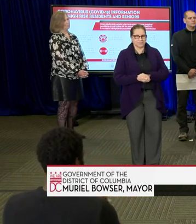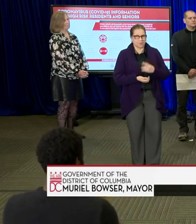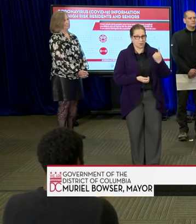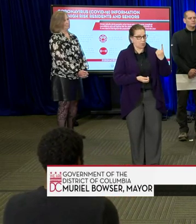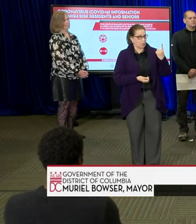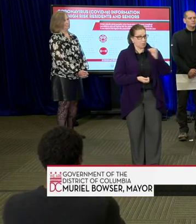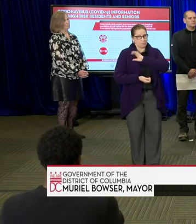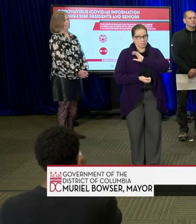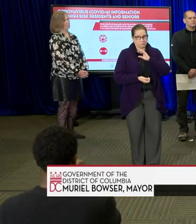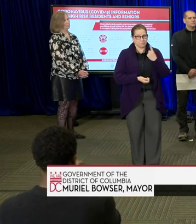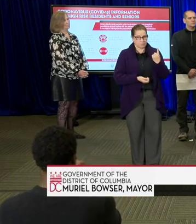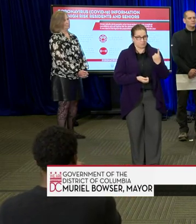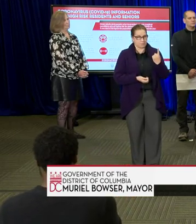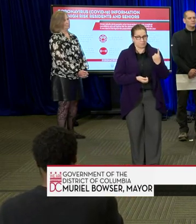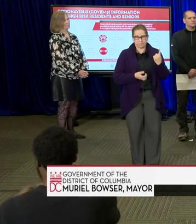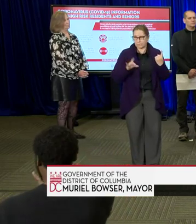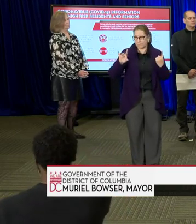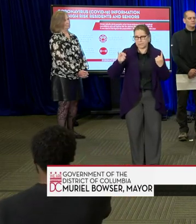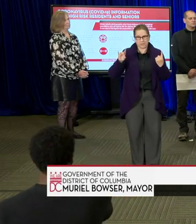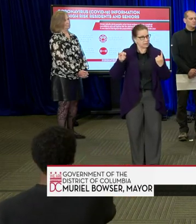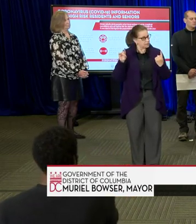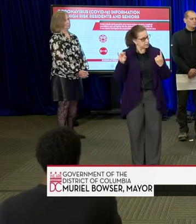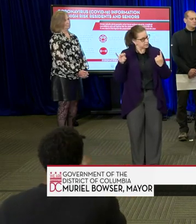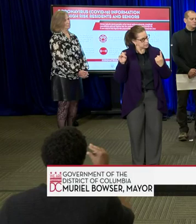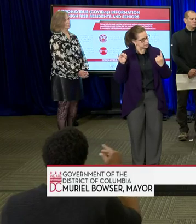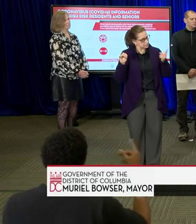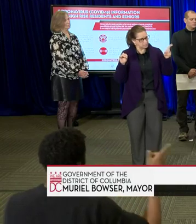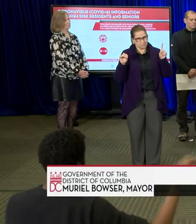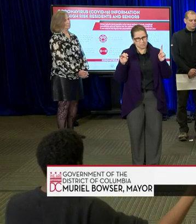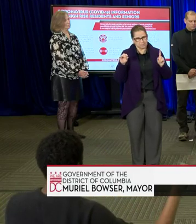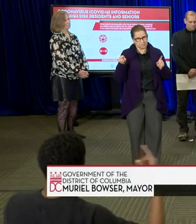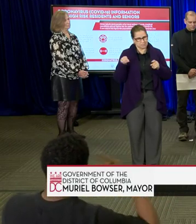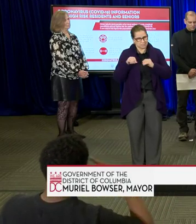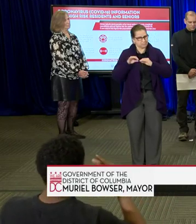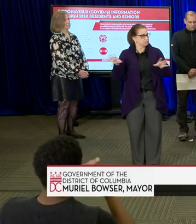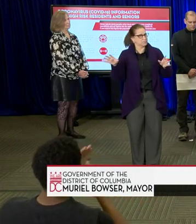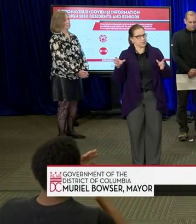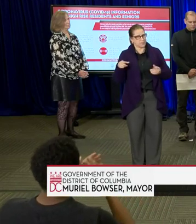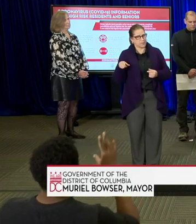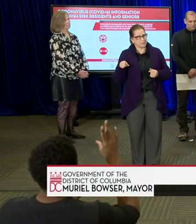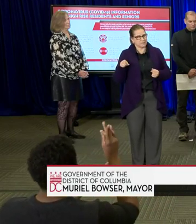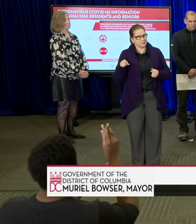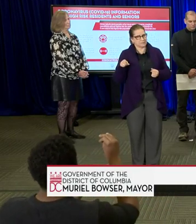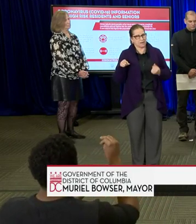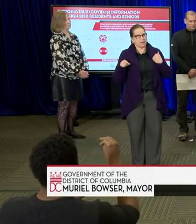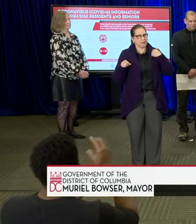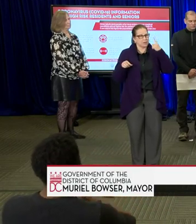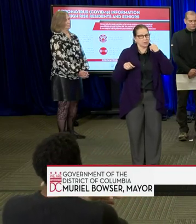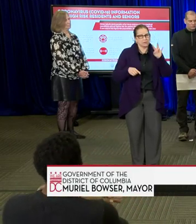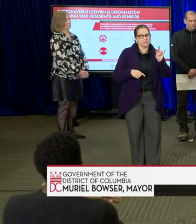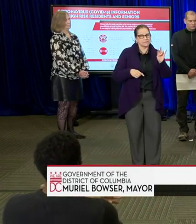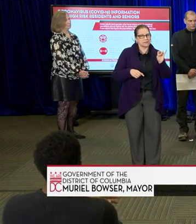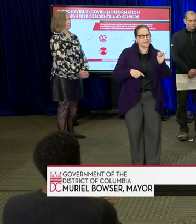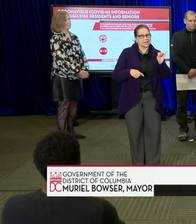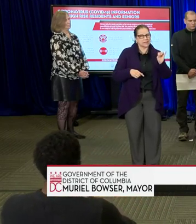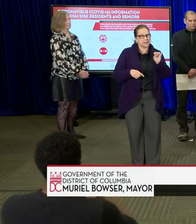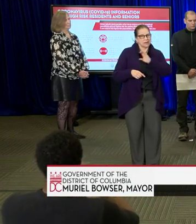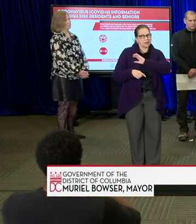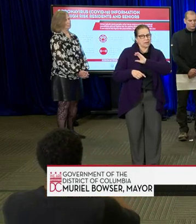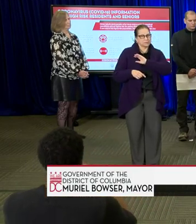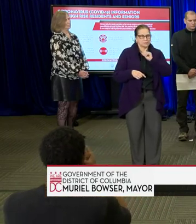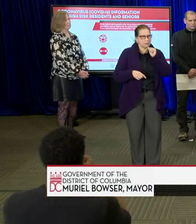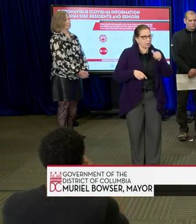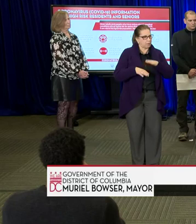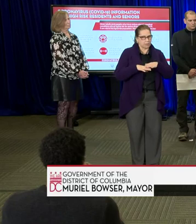Well, I think it gave the impression that there were 70 officers who were not on duty because they were, for whatever reason, self-quarantined.